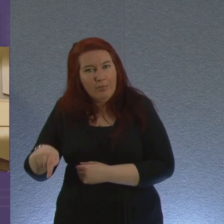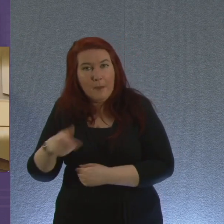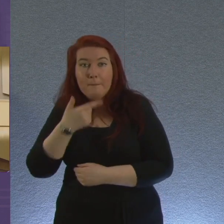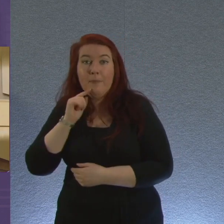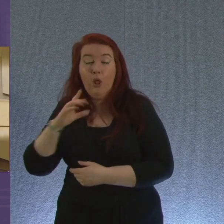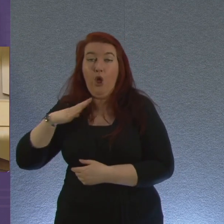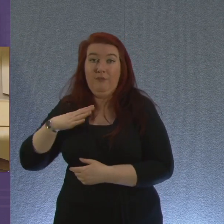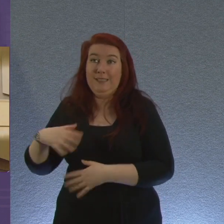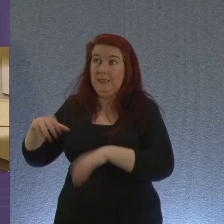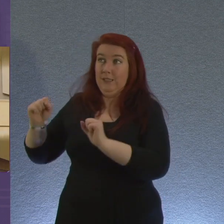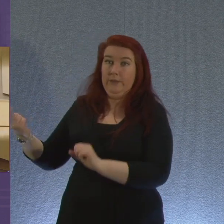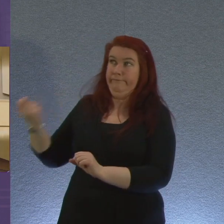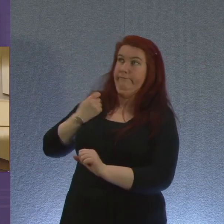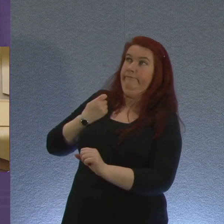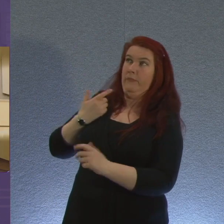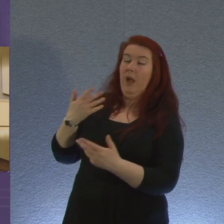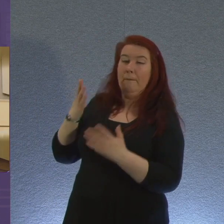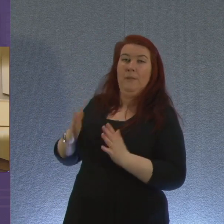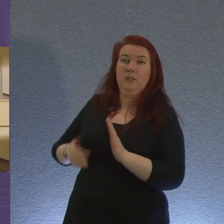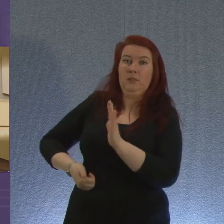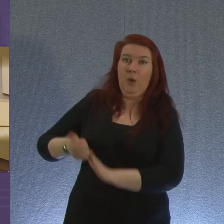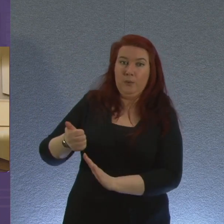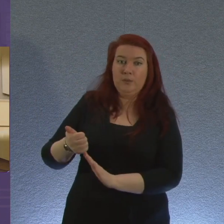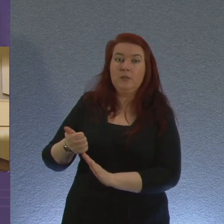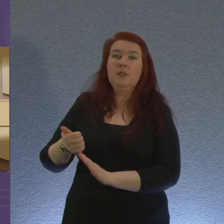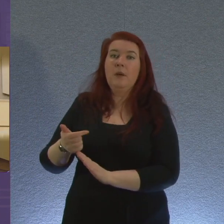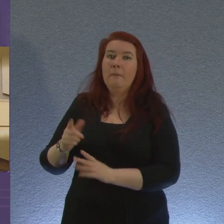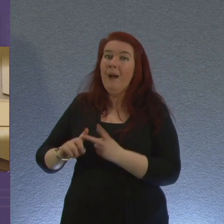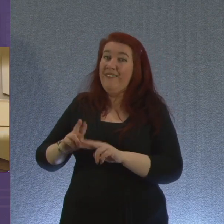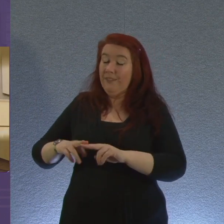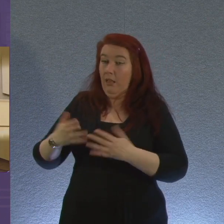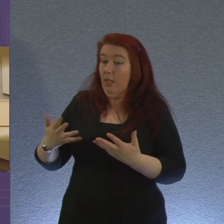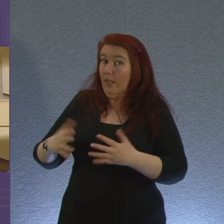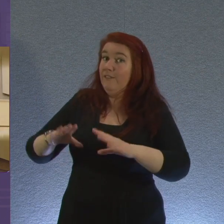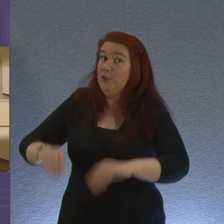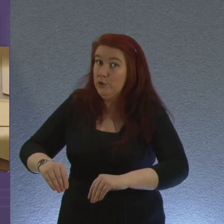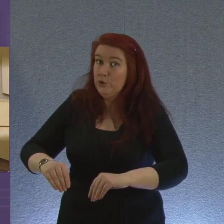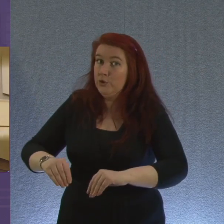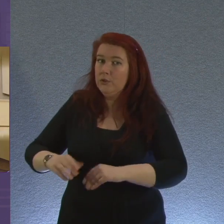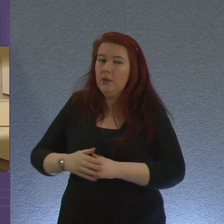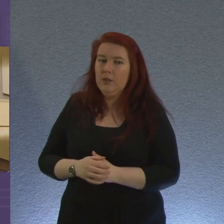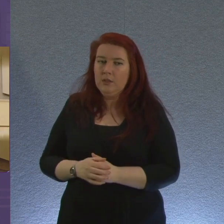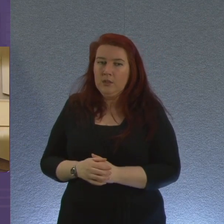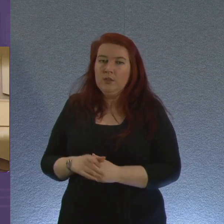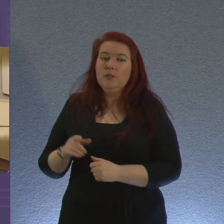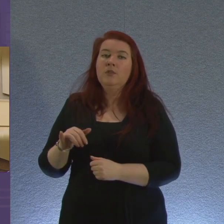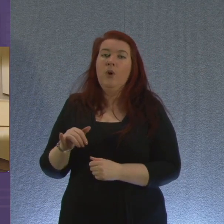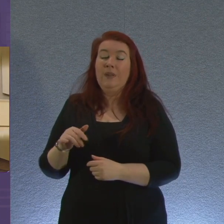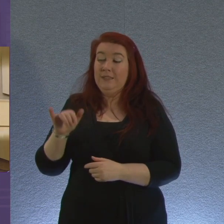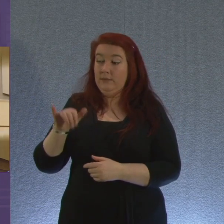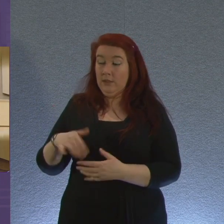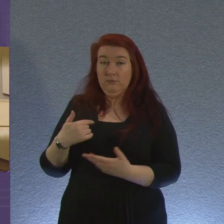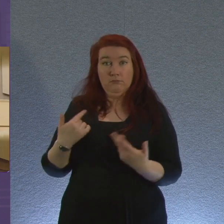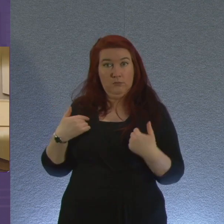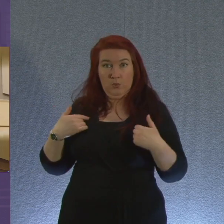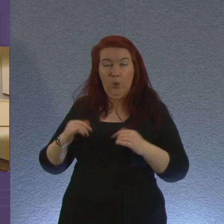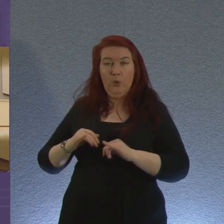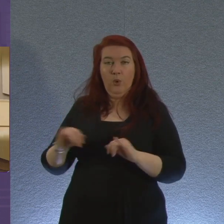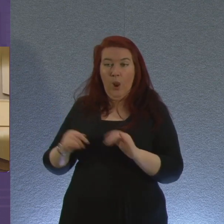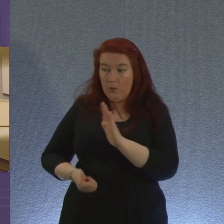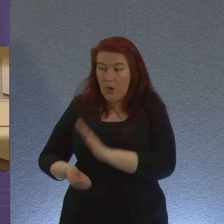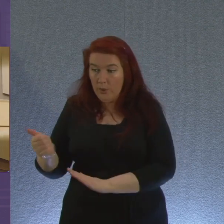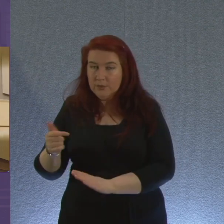eviction proceedings initiated or orders to quit granted. While some comfort is available from the de facto suspension of many court proceedings,